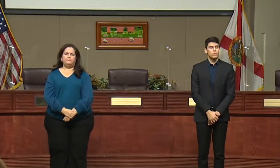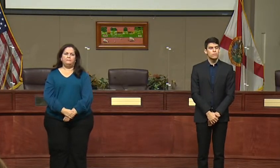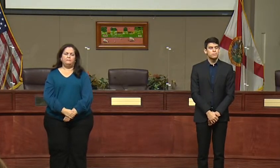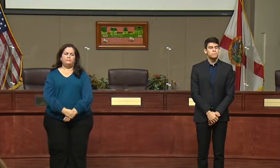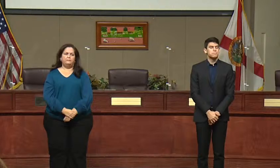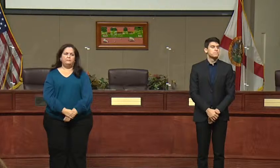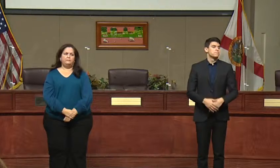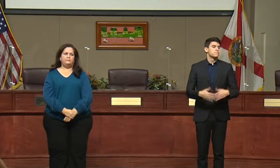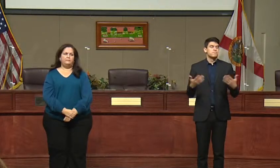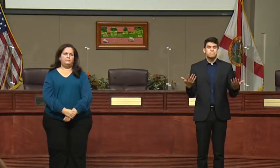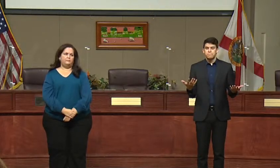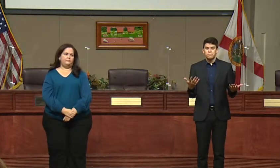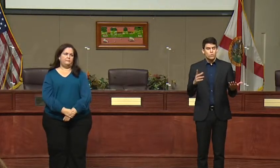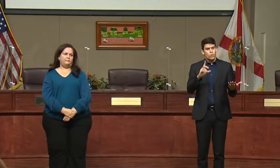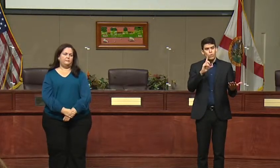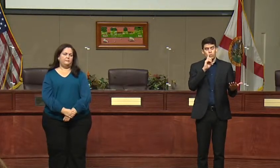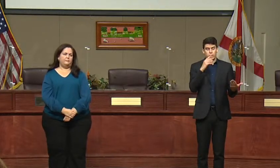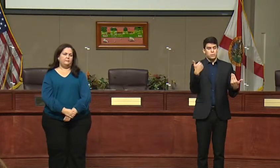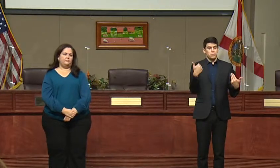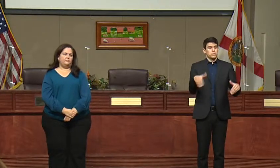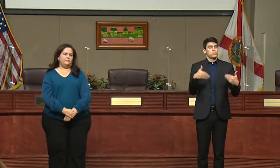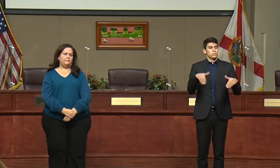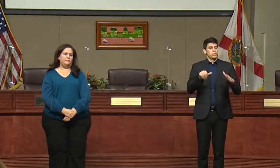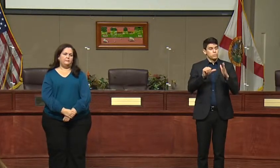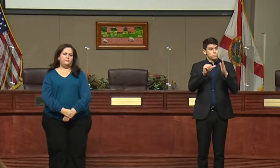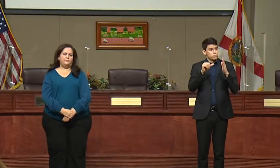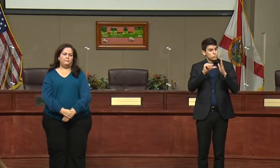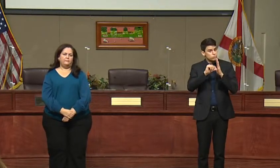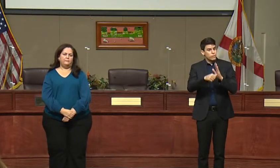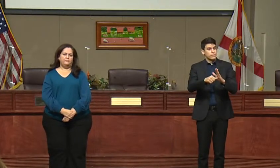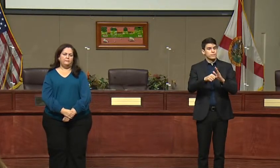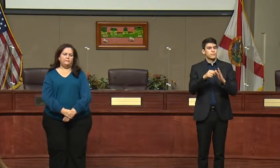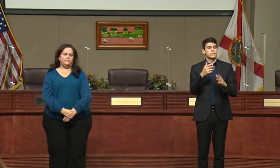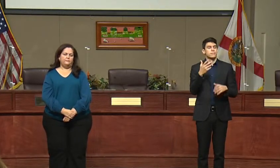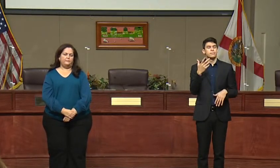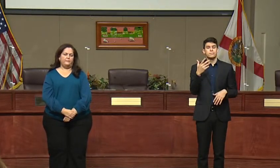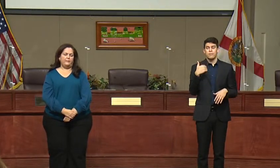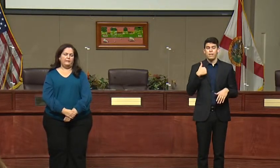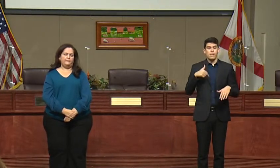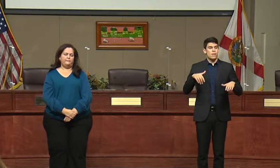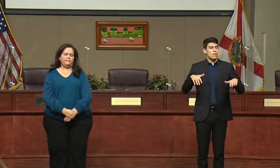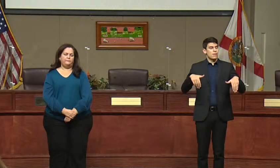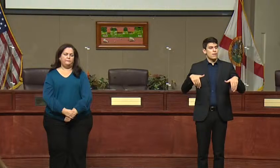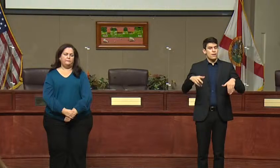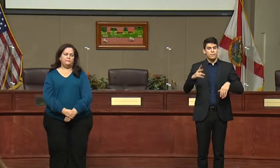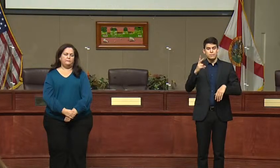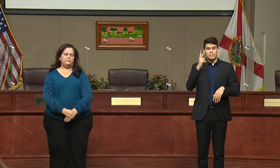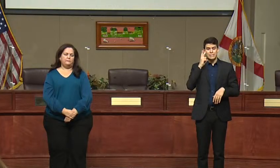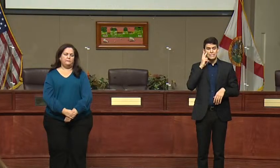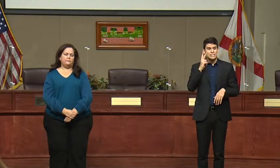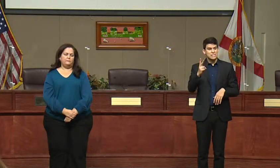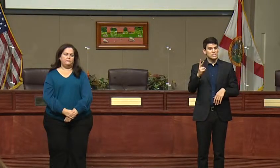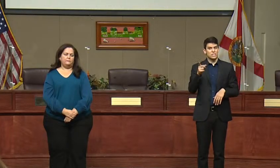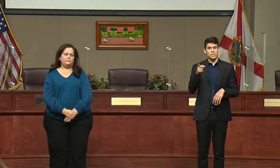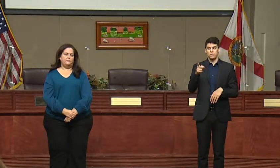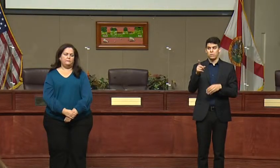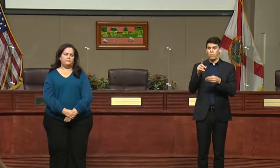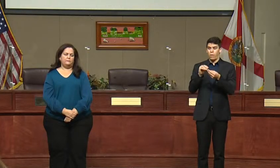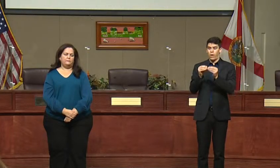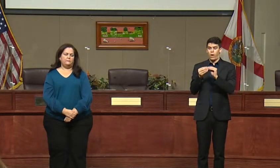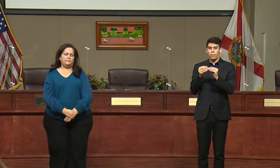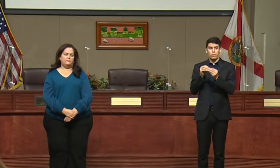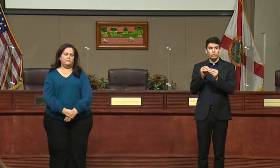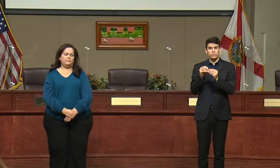So it really is fairly extraordinary that we had not seen these types of numbers in our